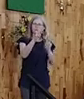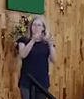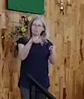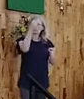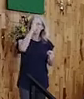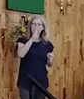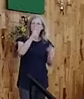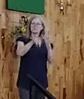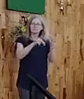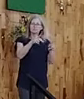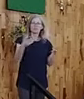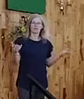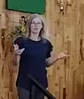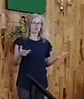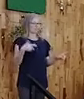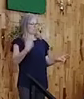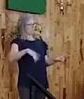chosen.